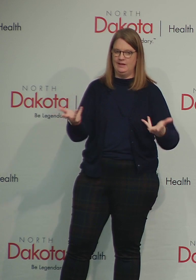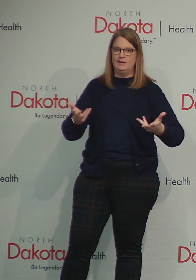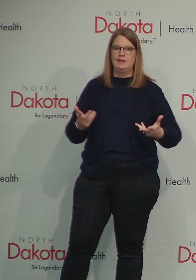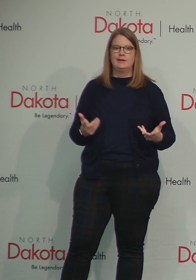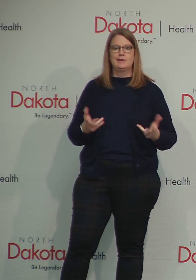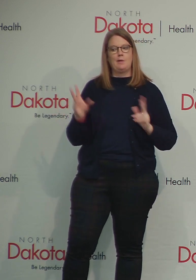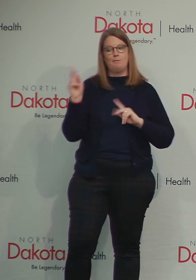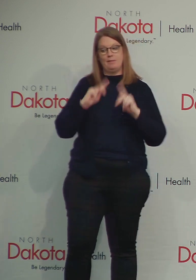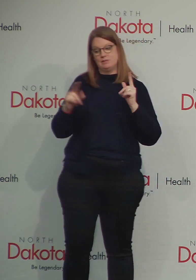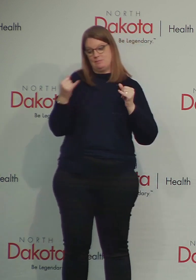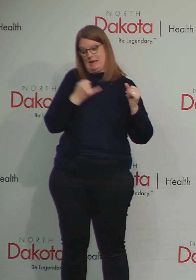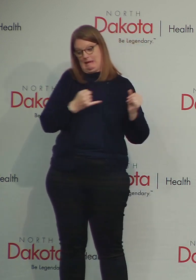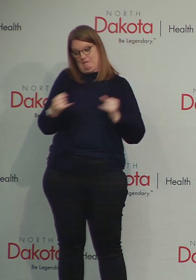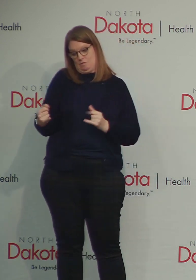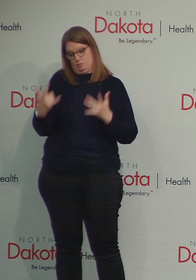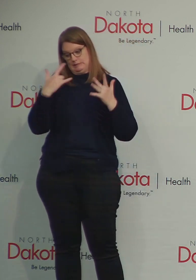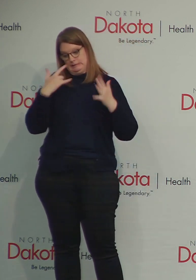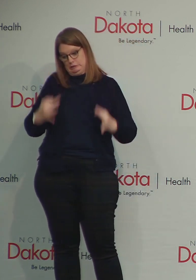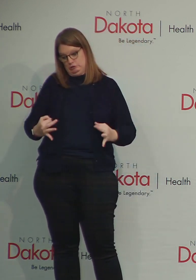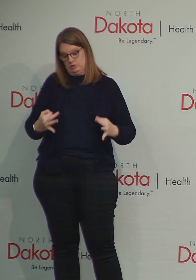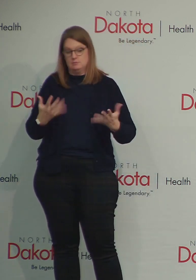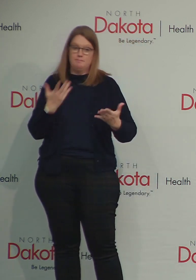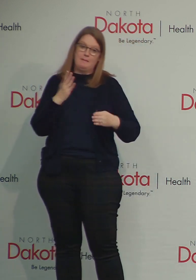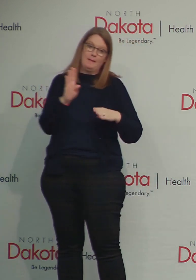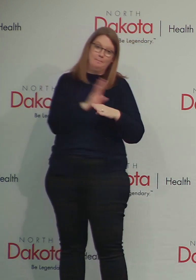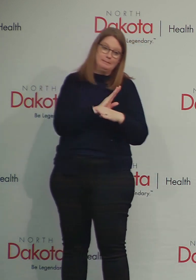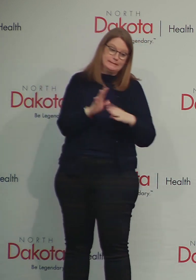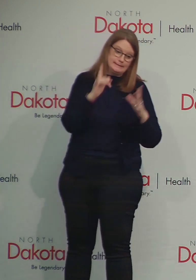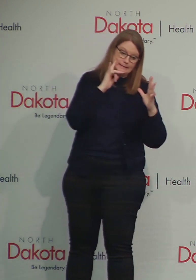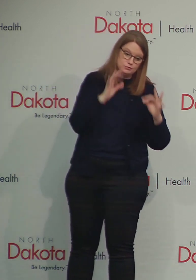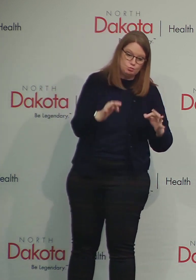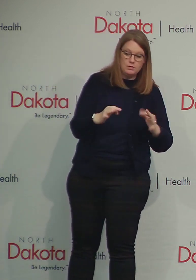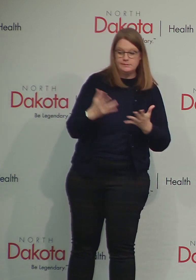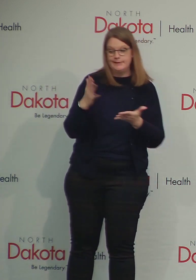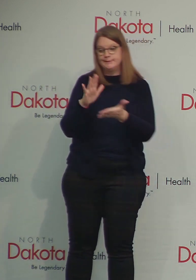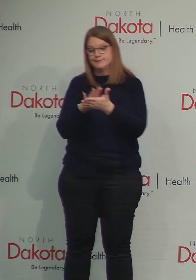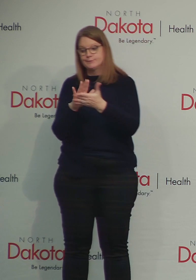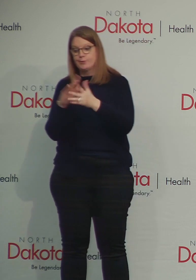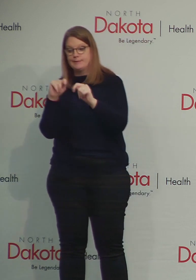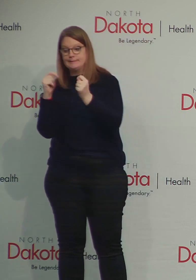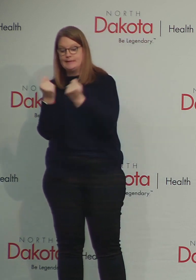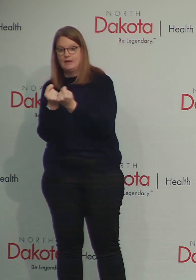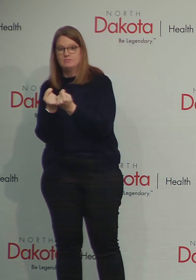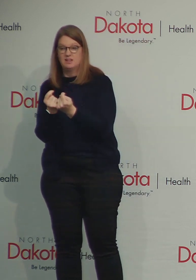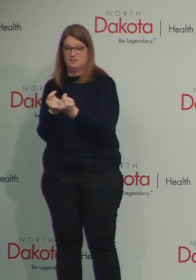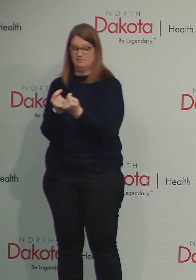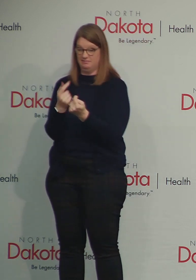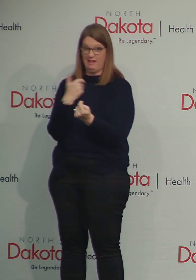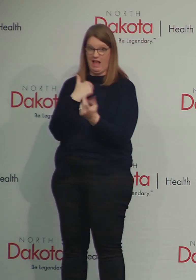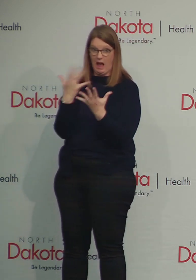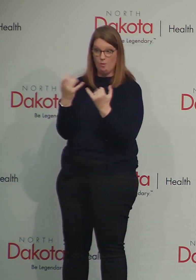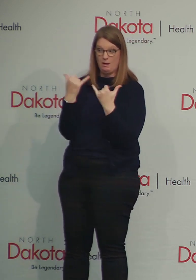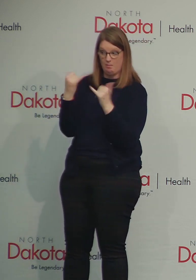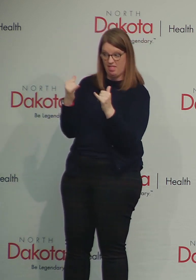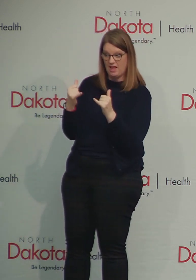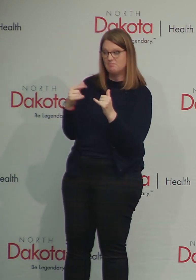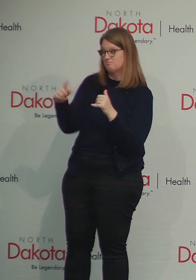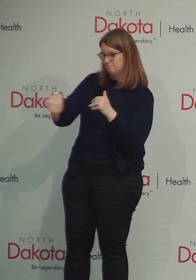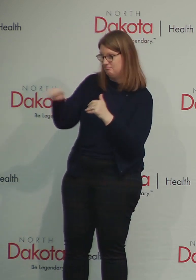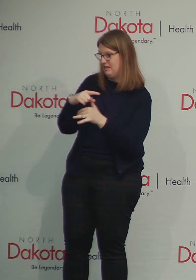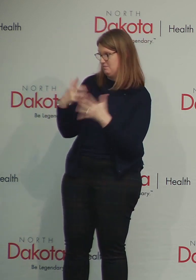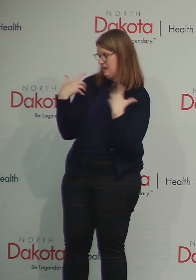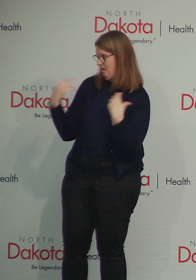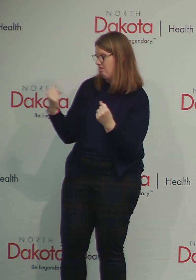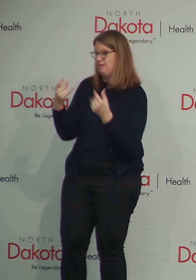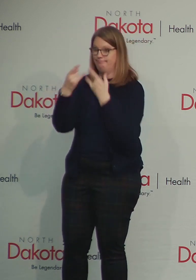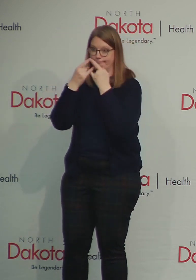an individual choice. They might have made a business choice. They might have made a school team choice, which is, hey, if we want to play in the playoffs, let's all stay healthy.